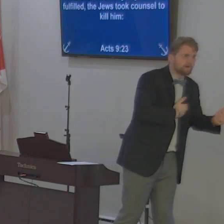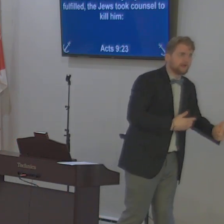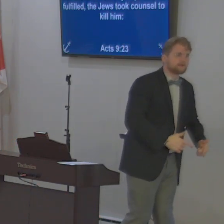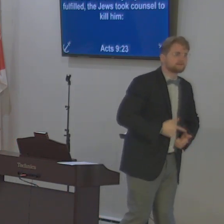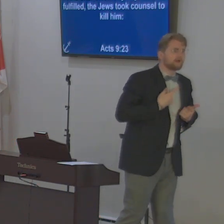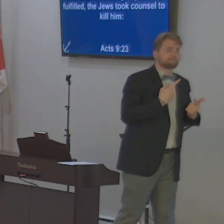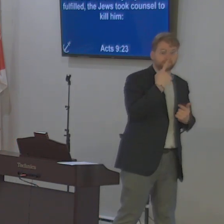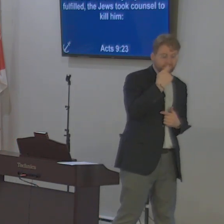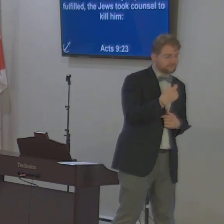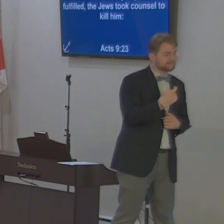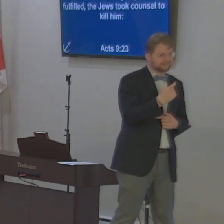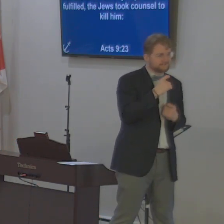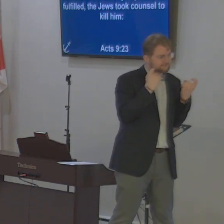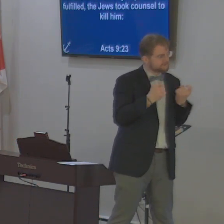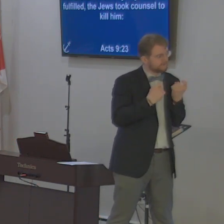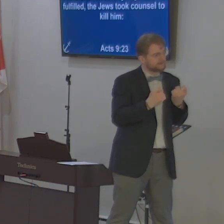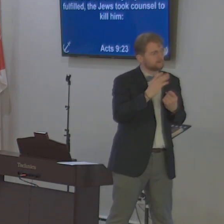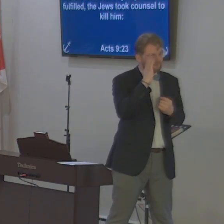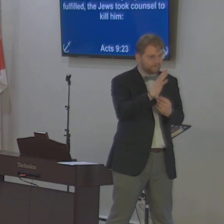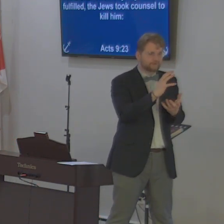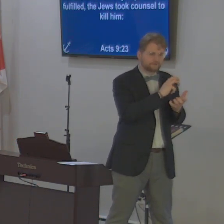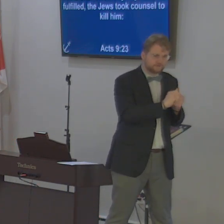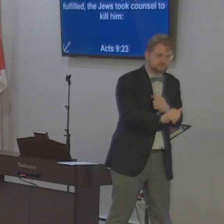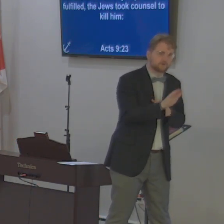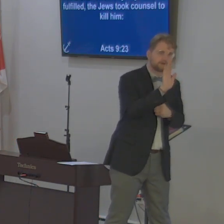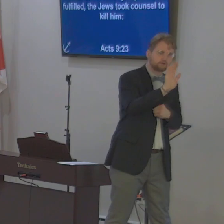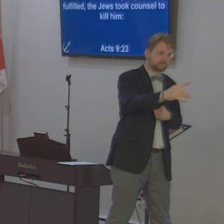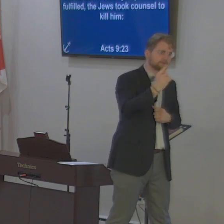rest assured, sin will destroy your testimony.